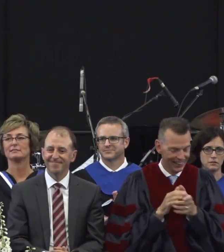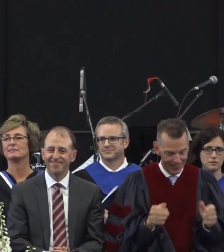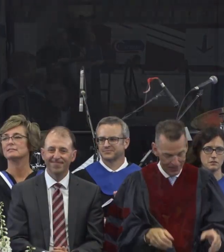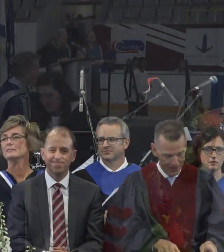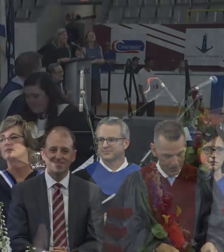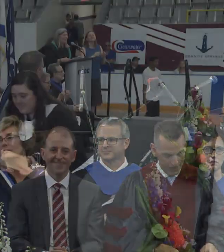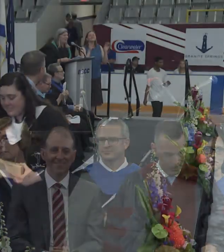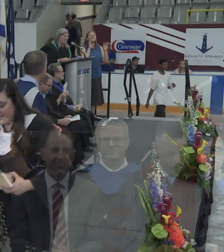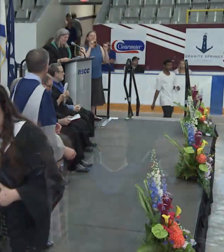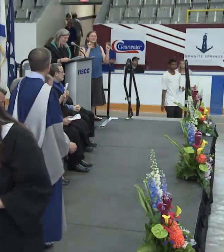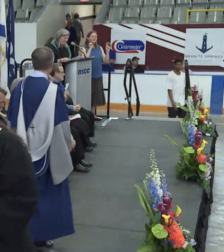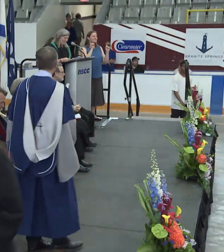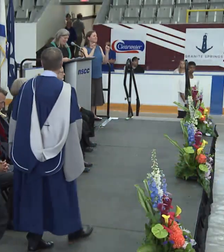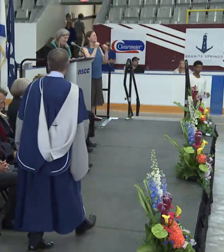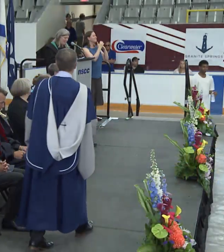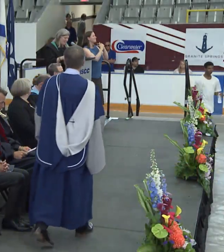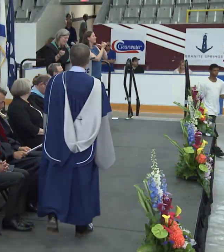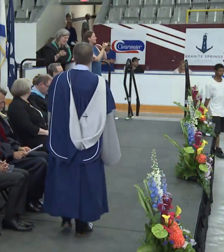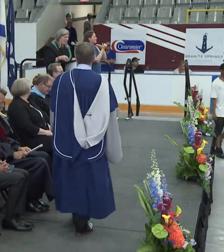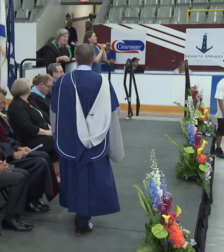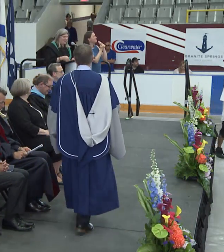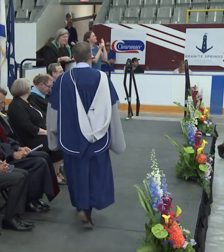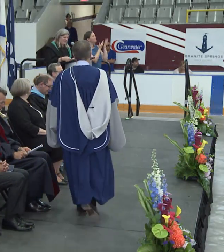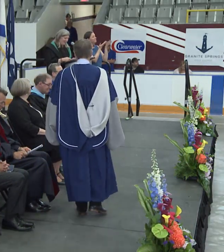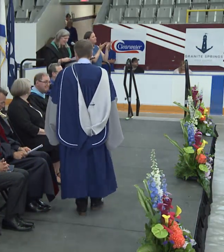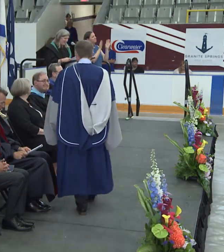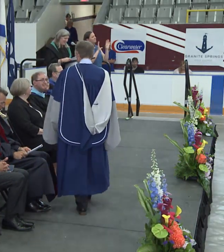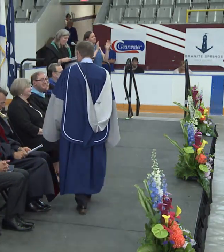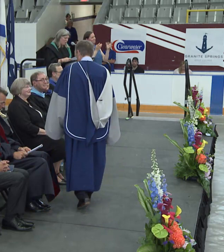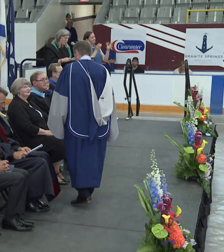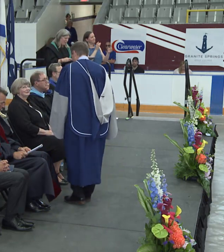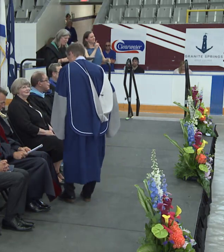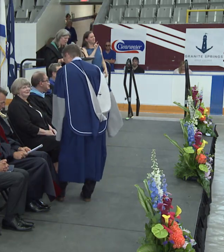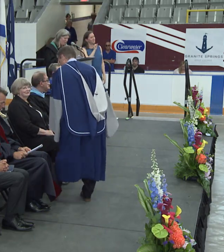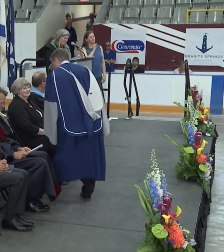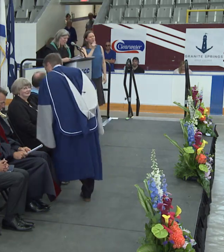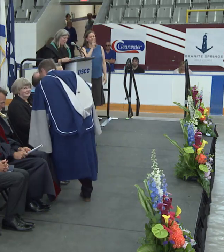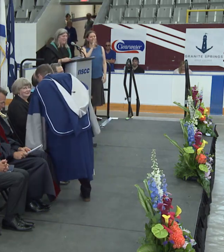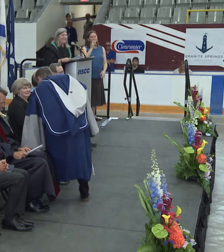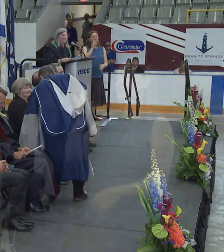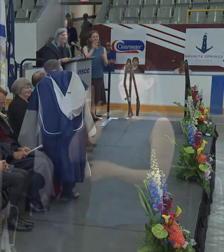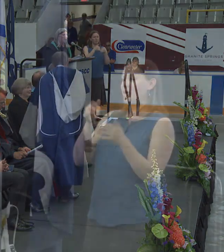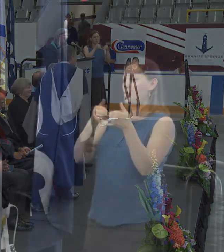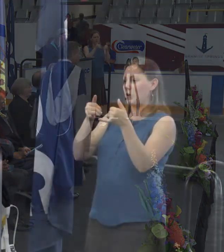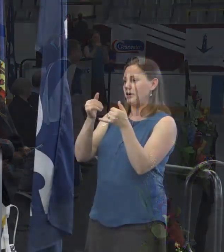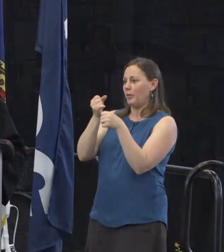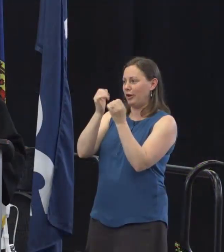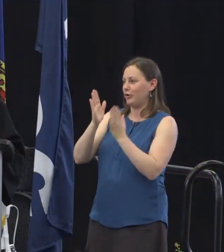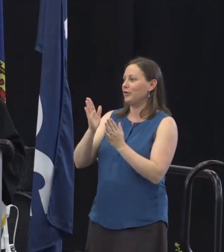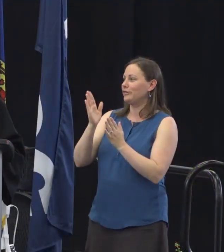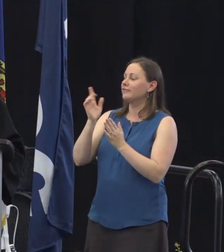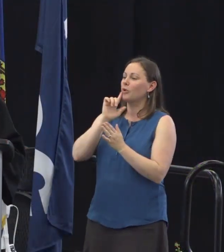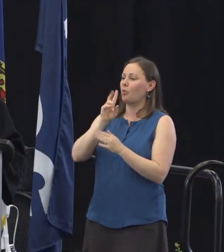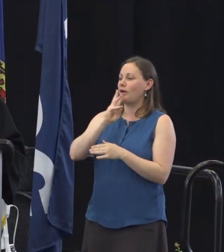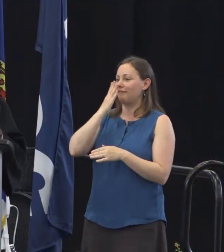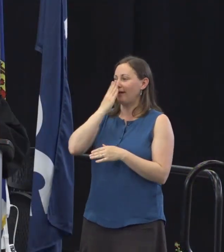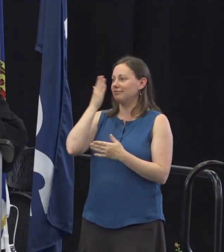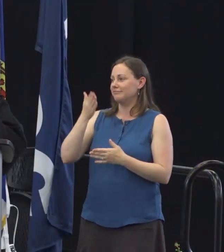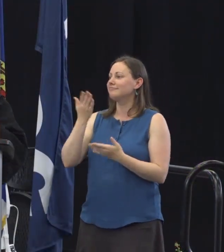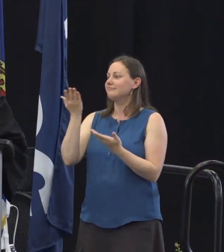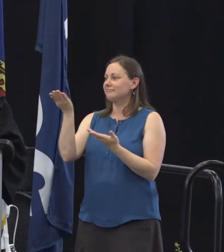Mr. President, honored guests, I present the 2017 award winner for the Waterfront Campus, Nova Scotia Community